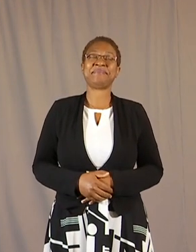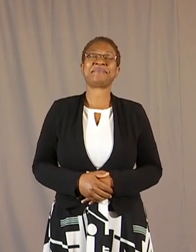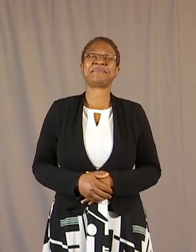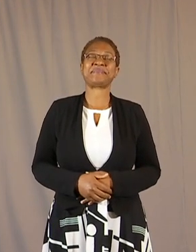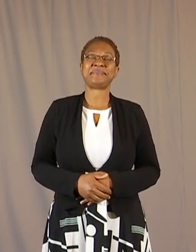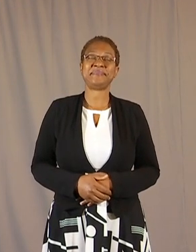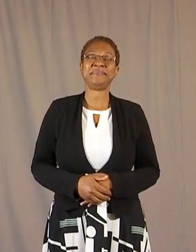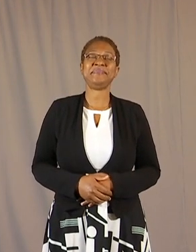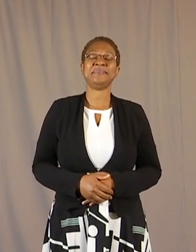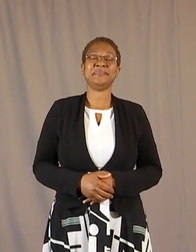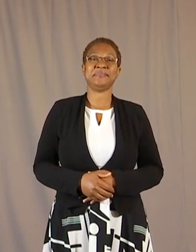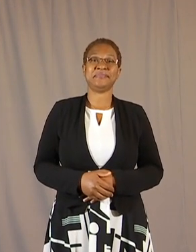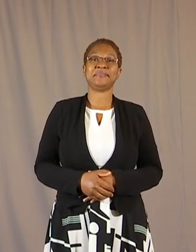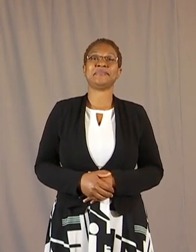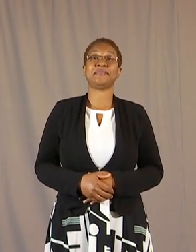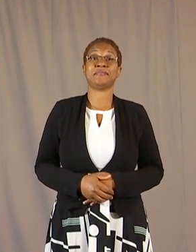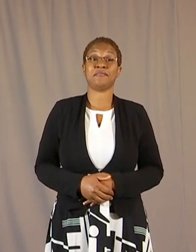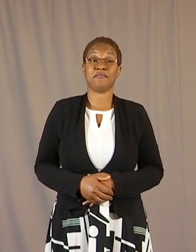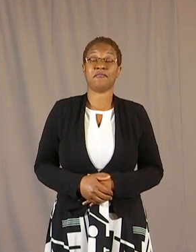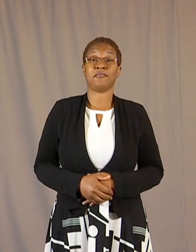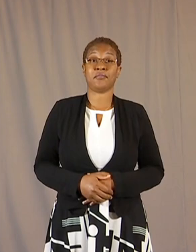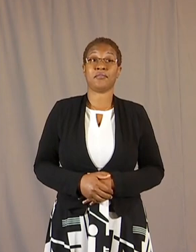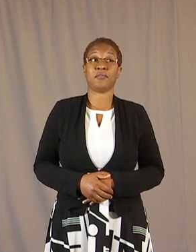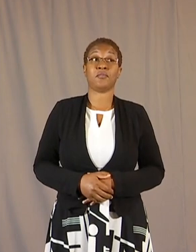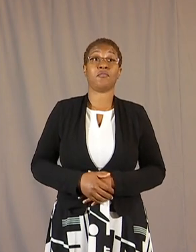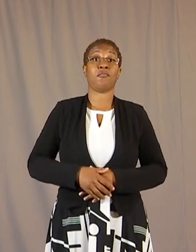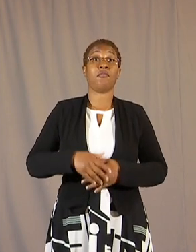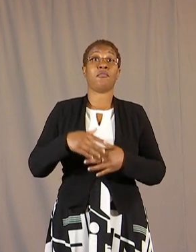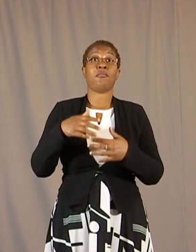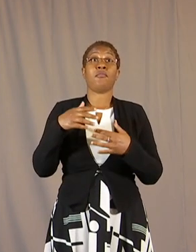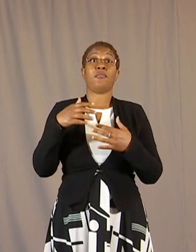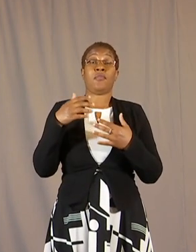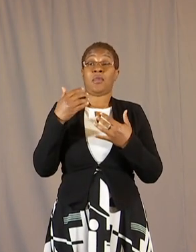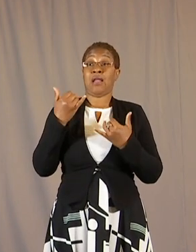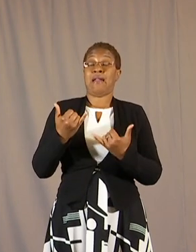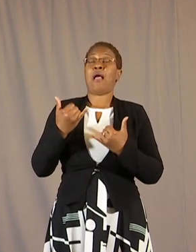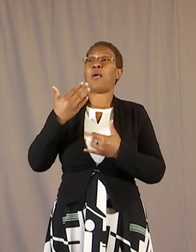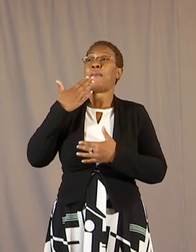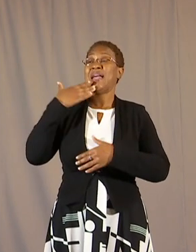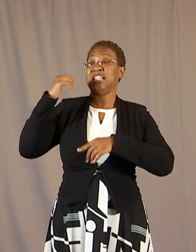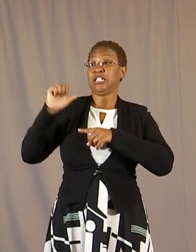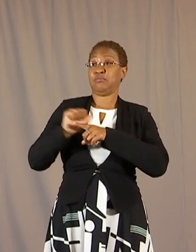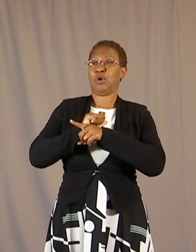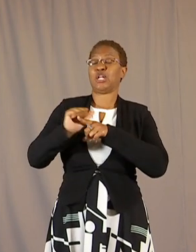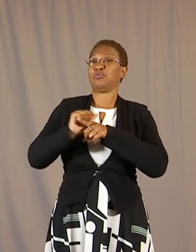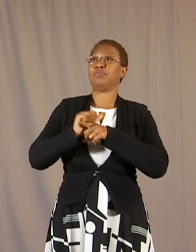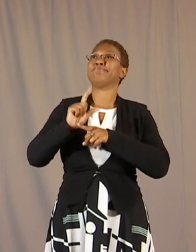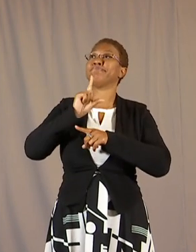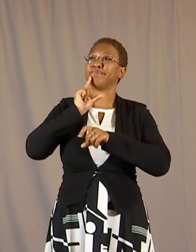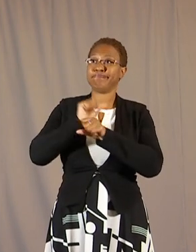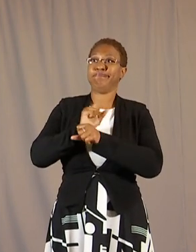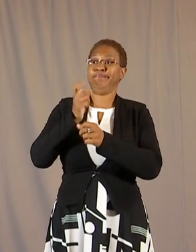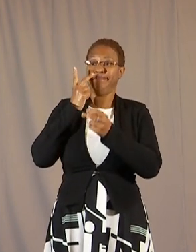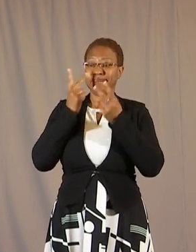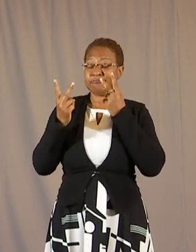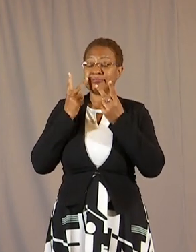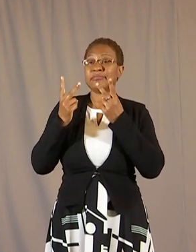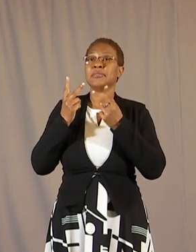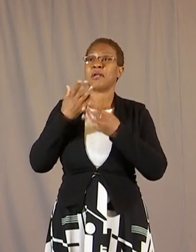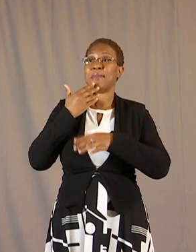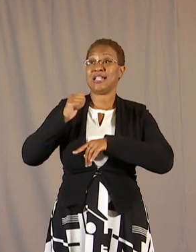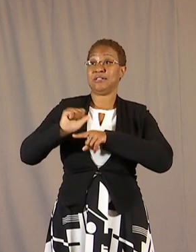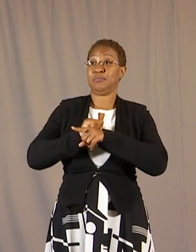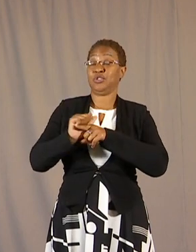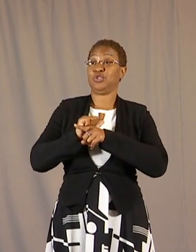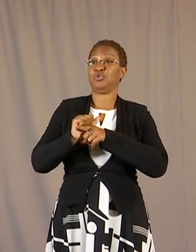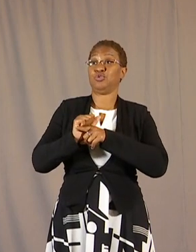So we are now talking about best practices, tangible best practices that we learned through